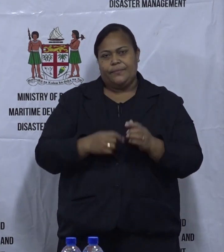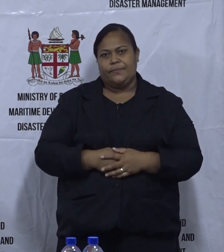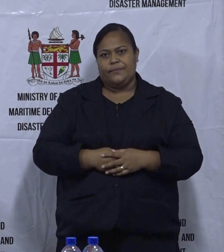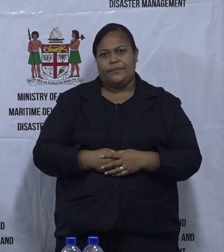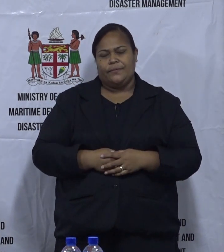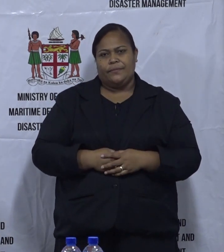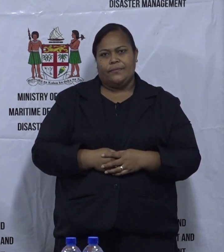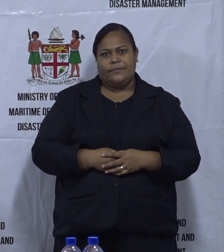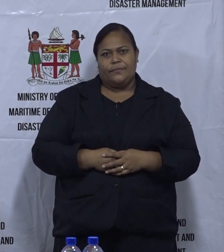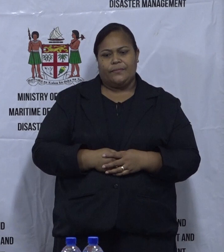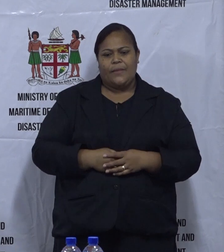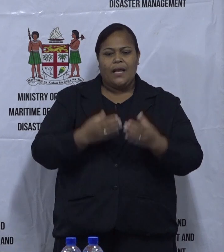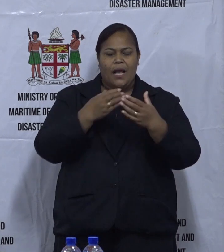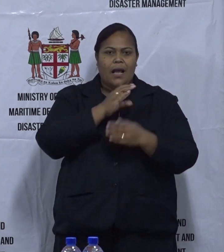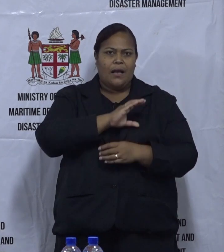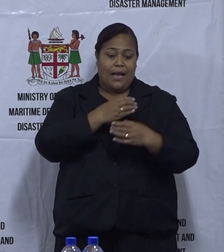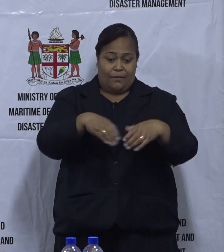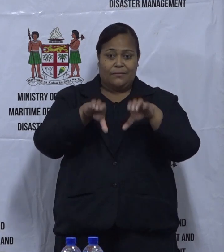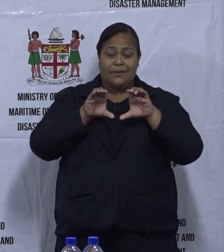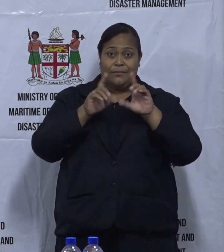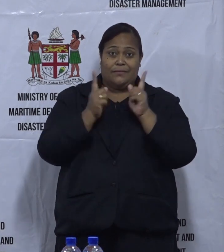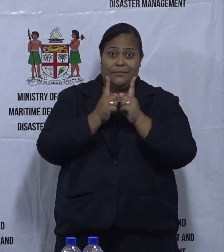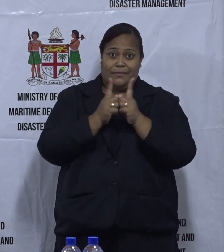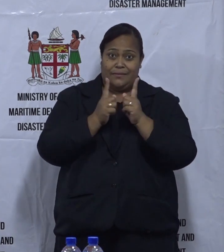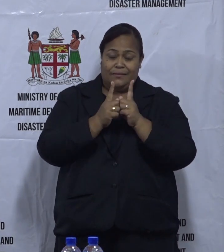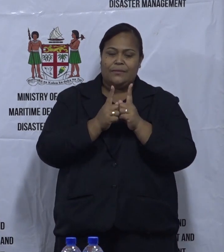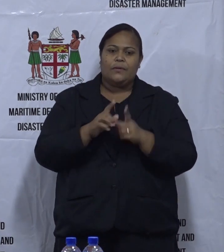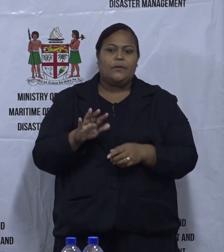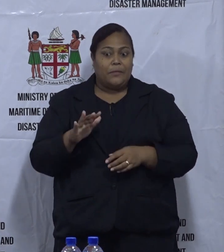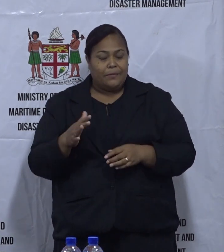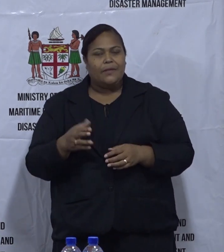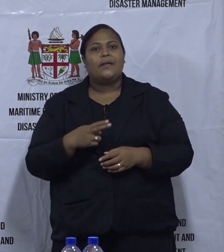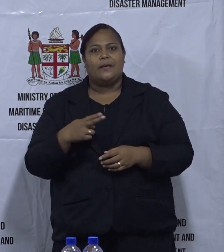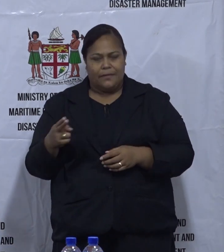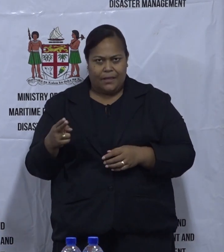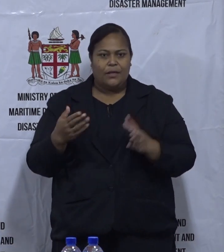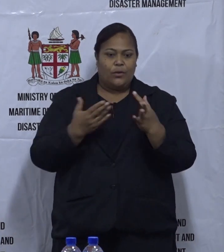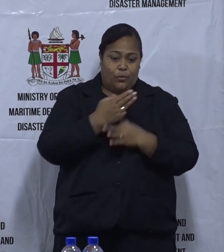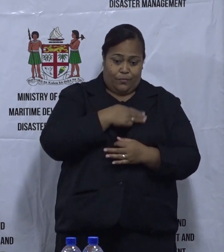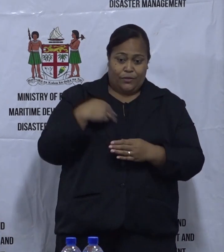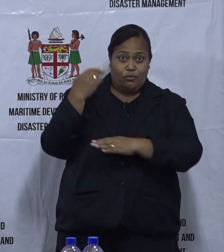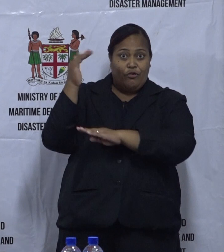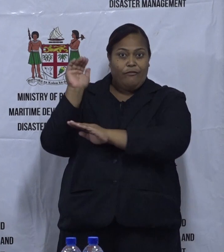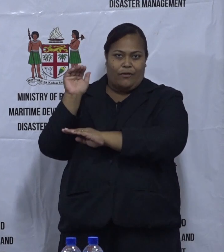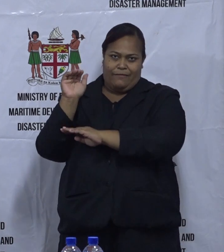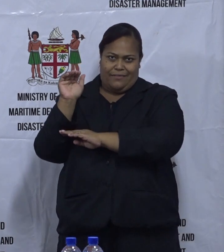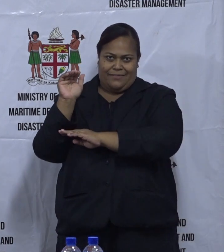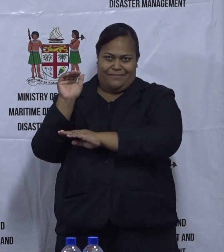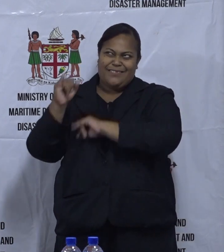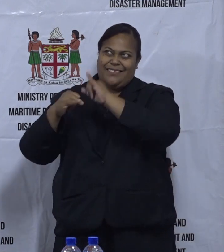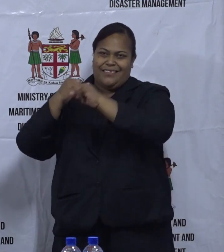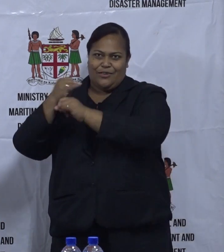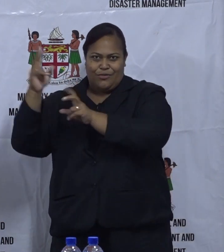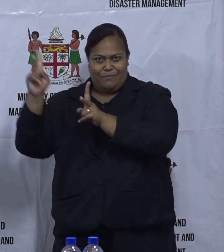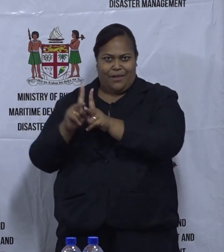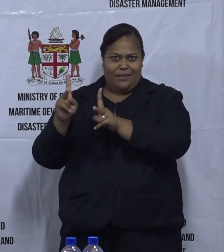to convene a council meeting, and perhaps after that then we will through Ministry of Foreign Affairs